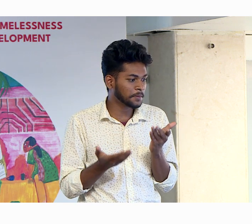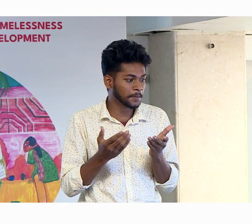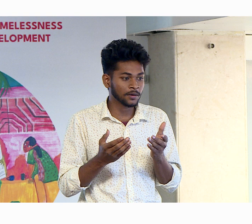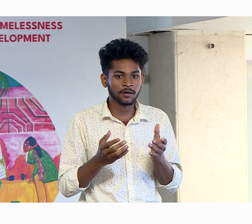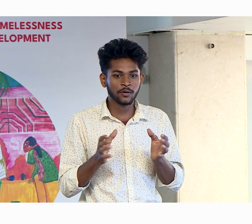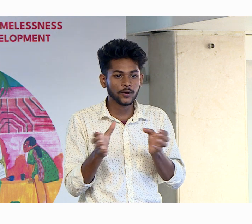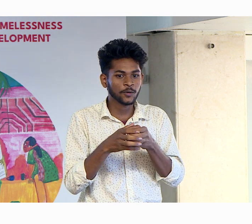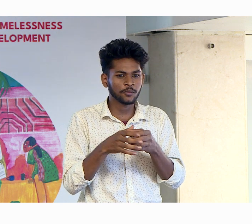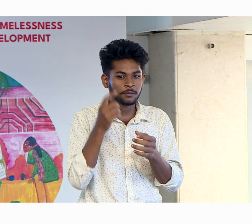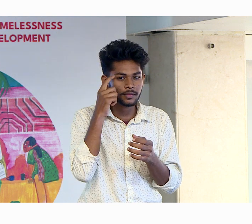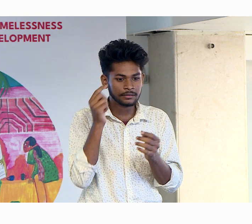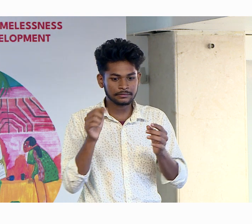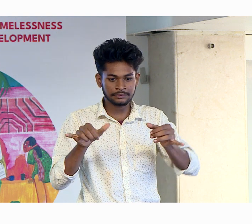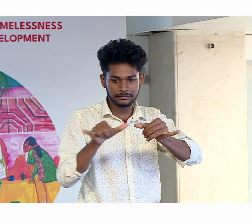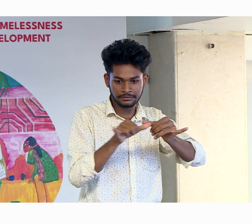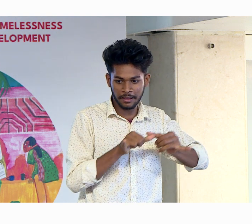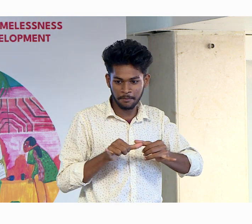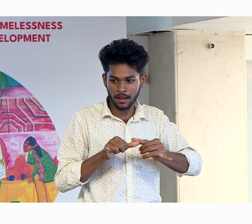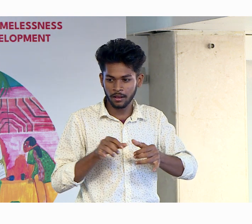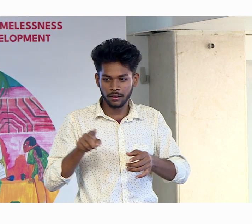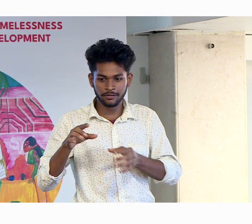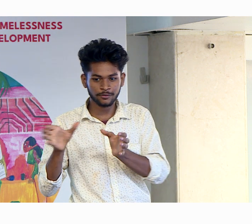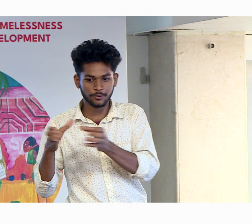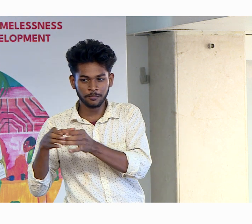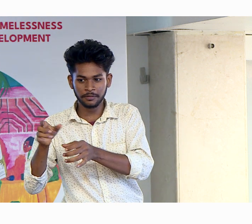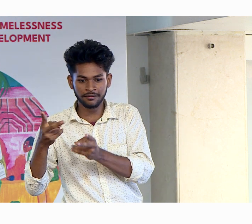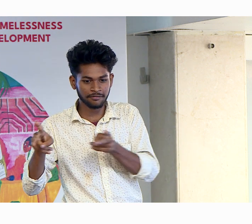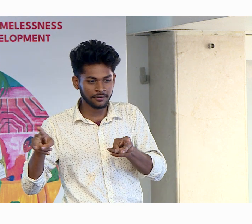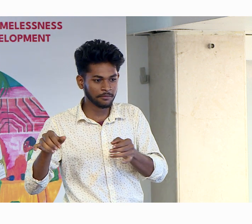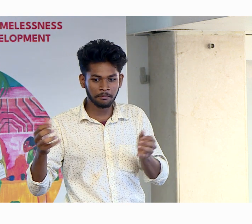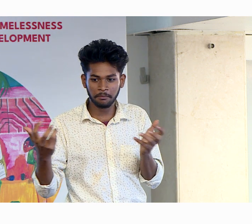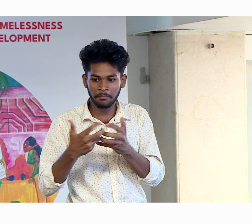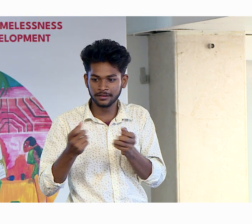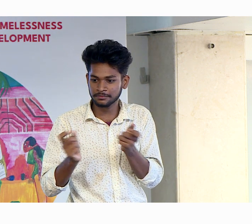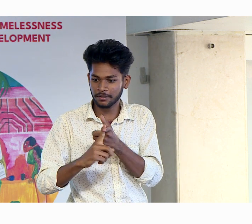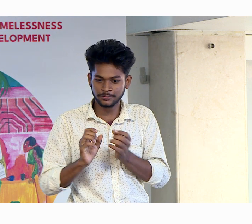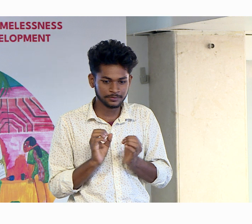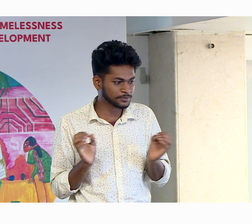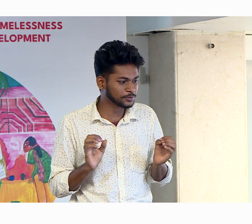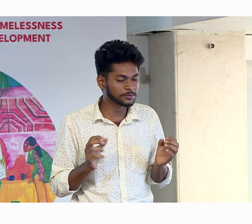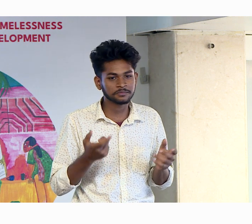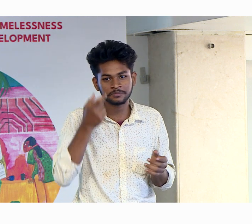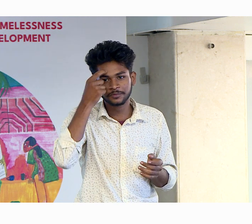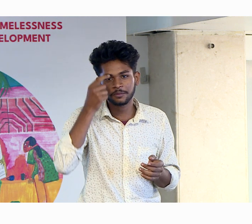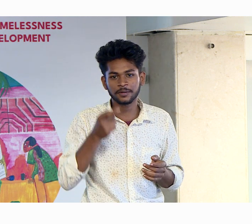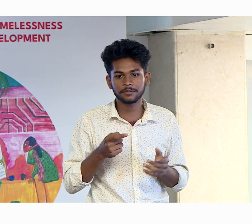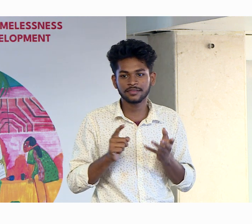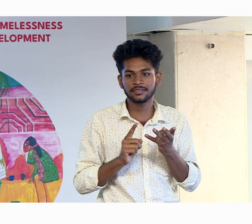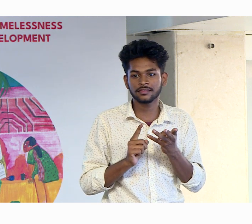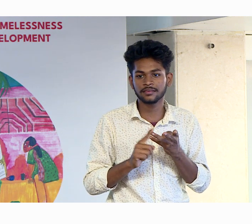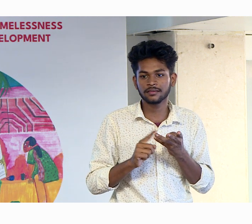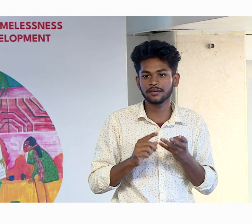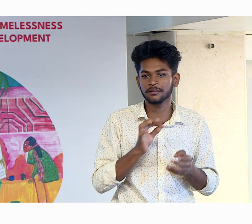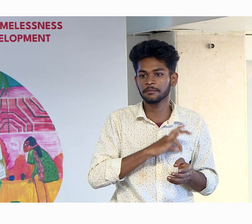important. It's not just about being nice and kind to each other, it's also about being critical of things and